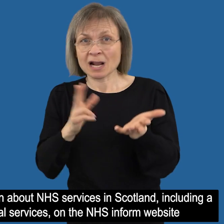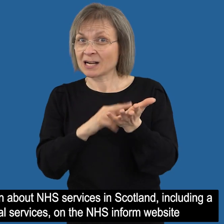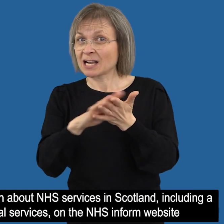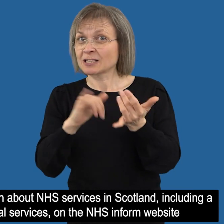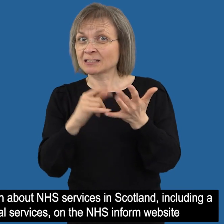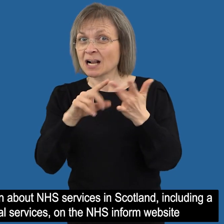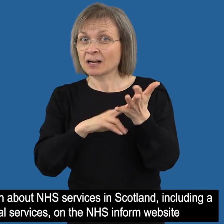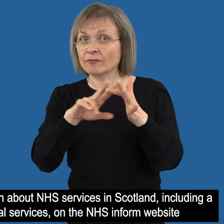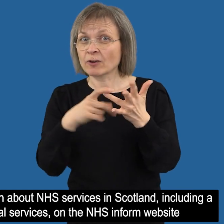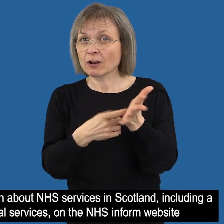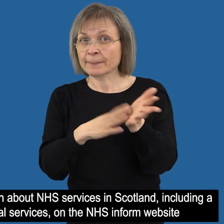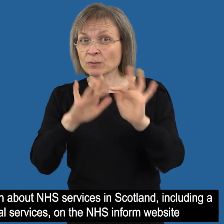website,